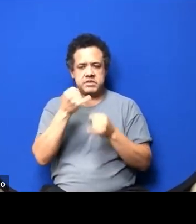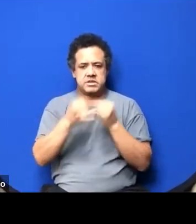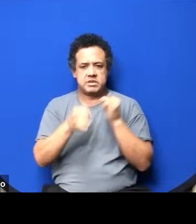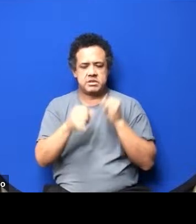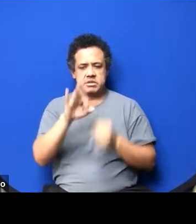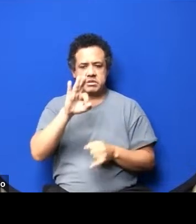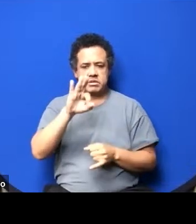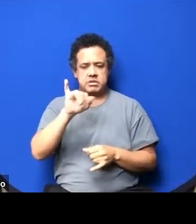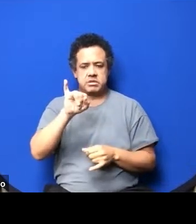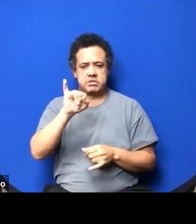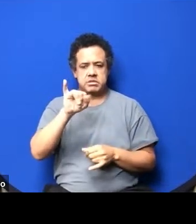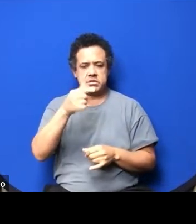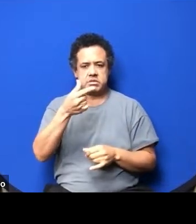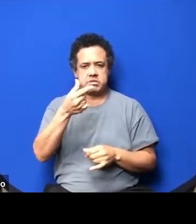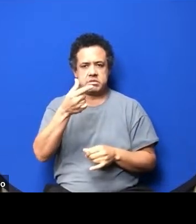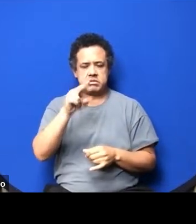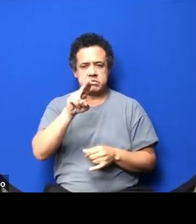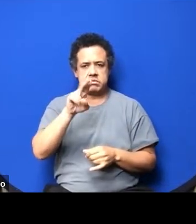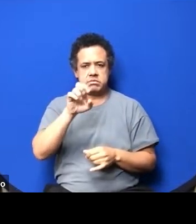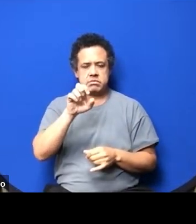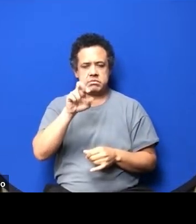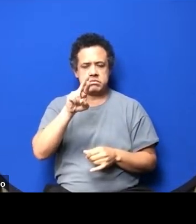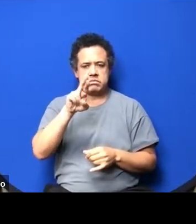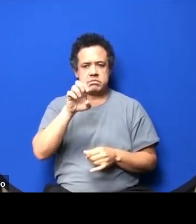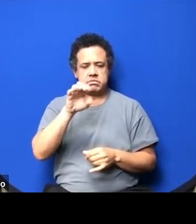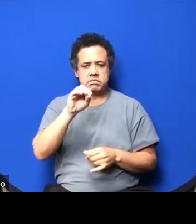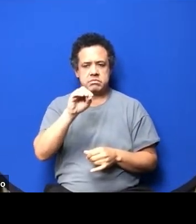My name is Victor